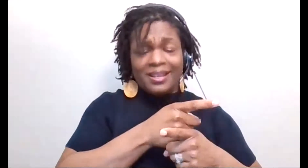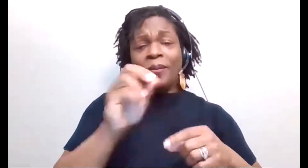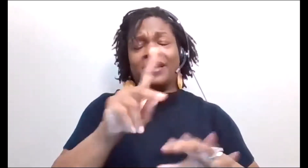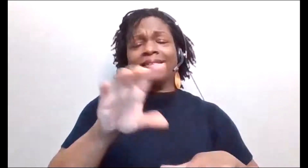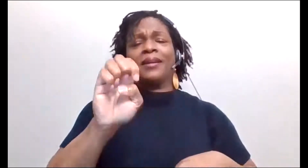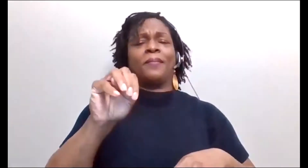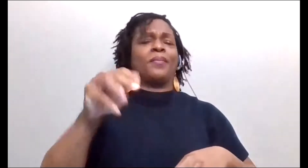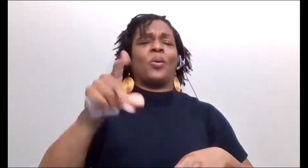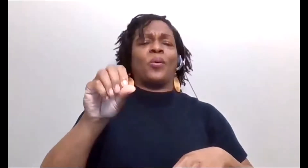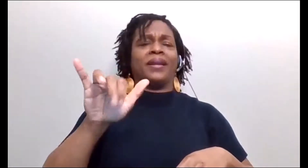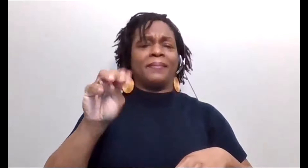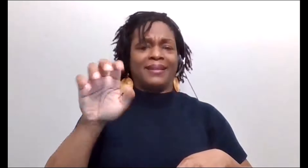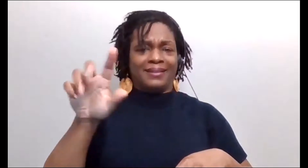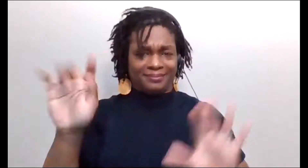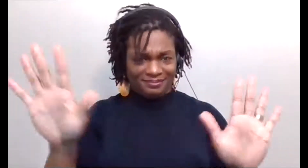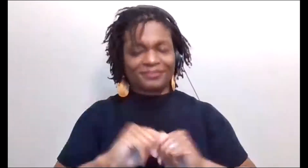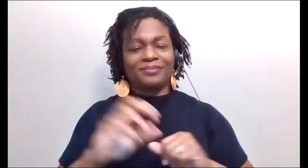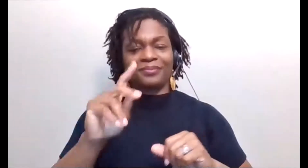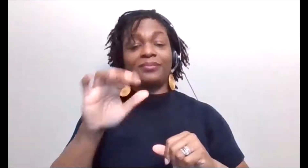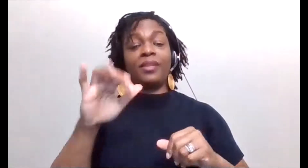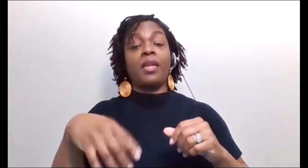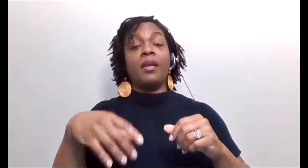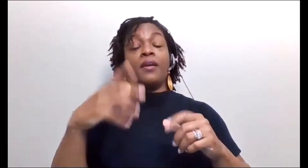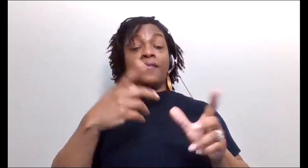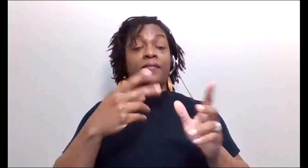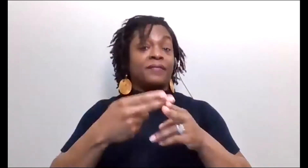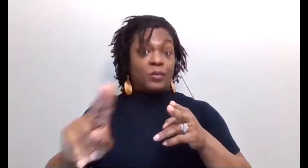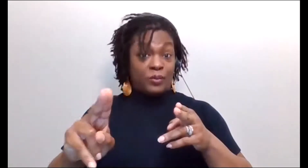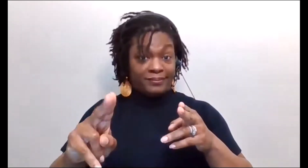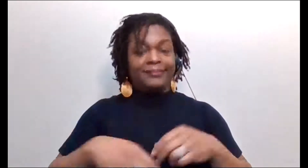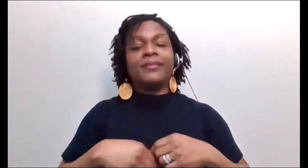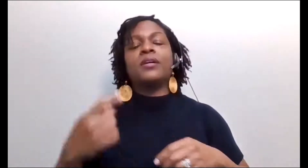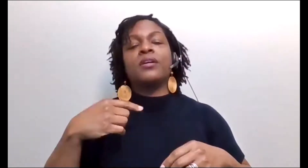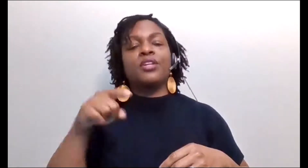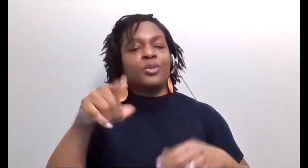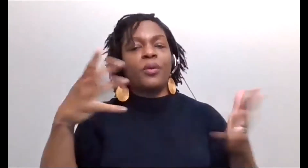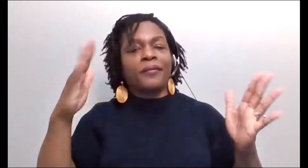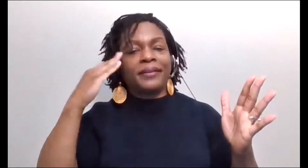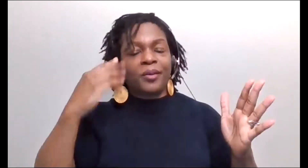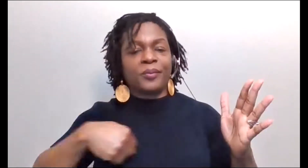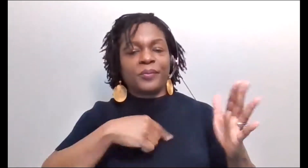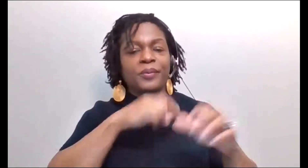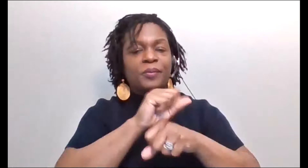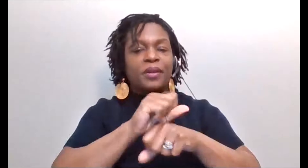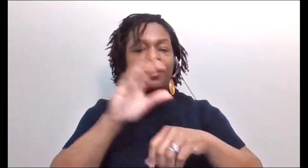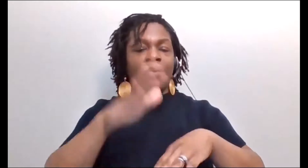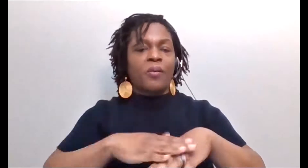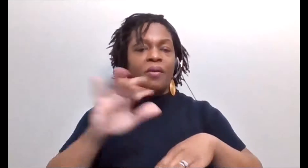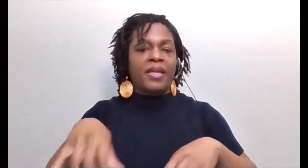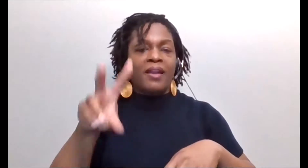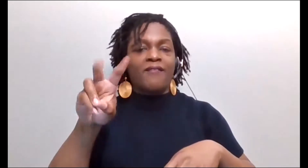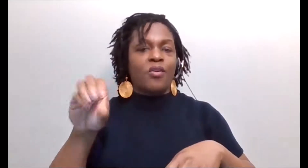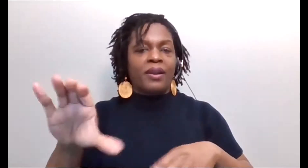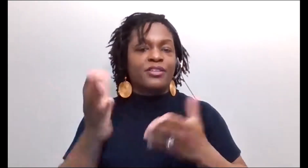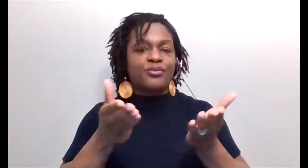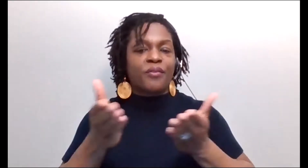so real quick, as most of you may know, that we're still working on the vocational service redesign. And the plan is to